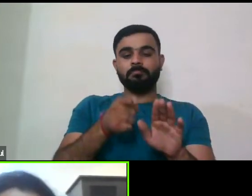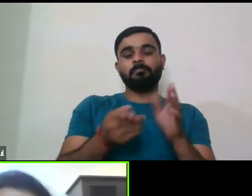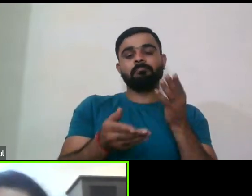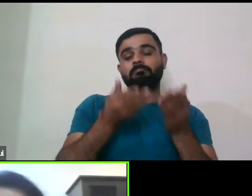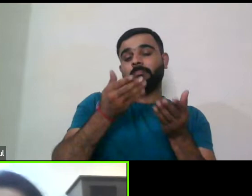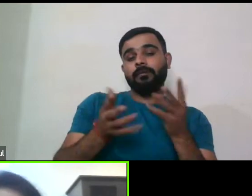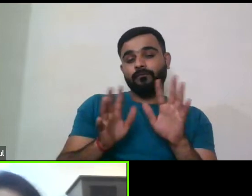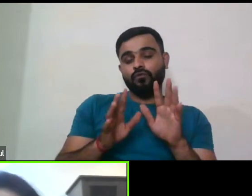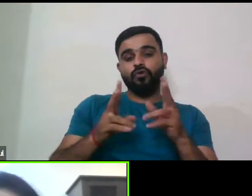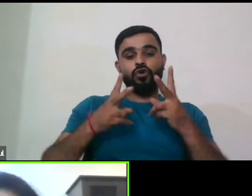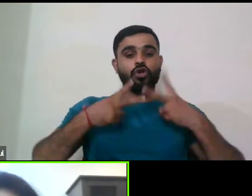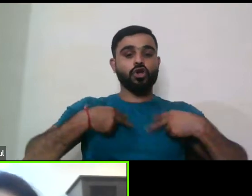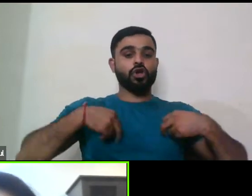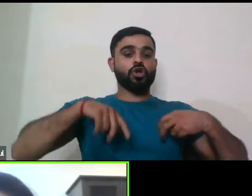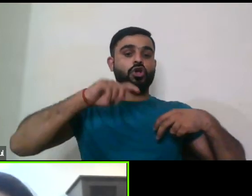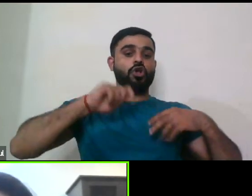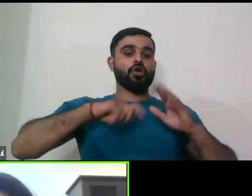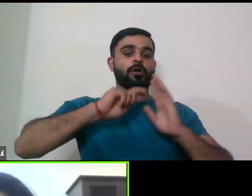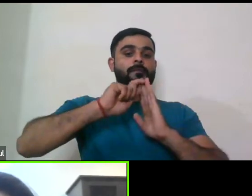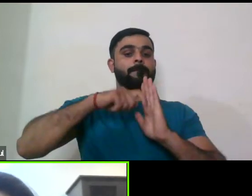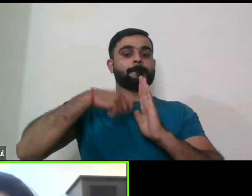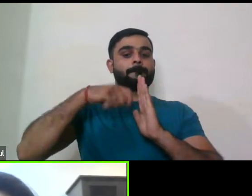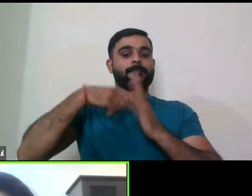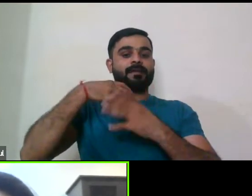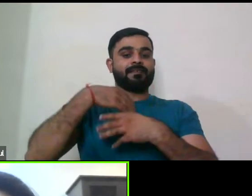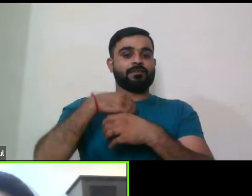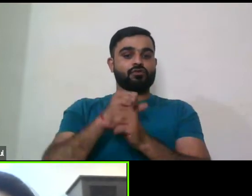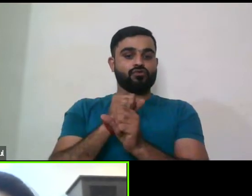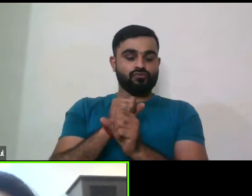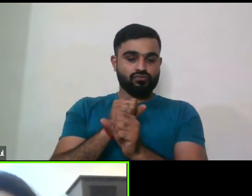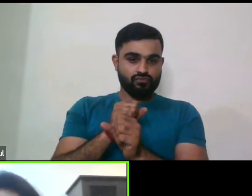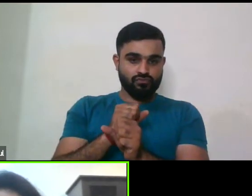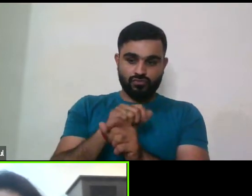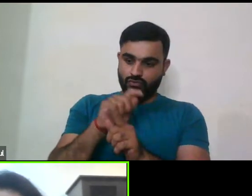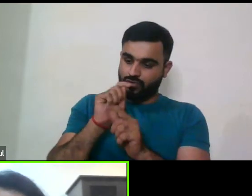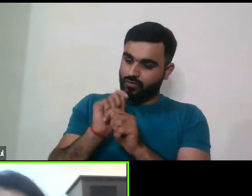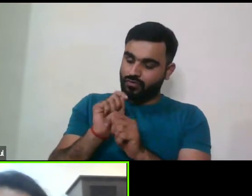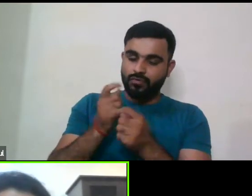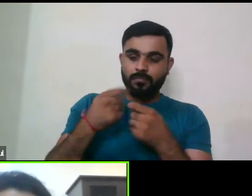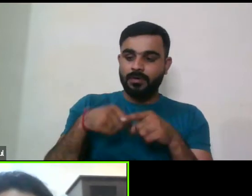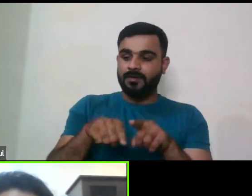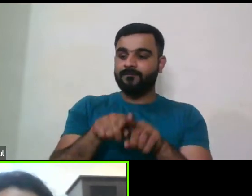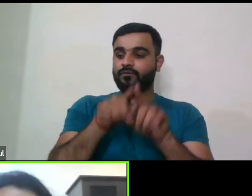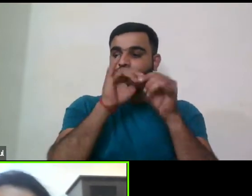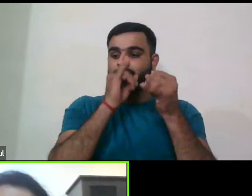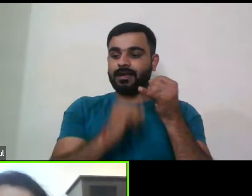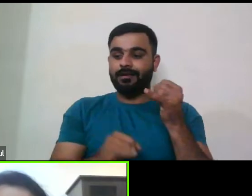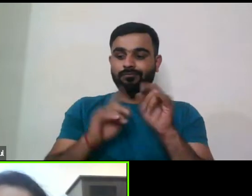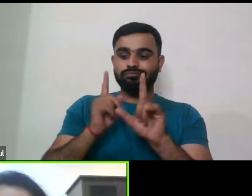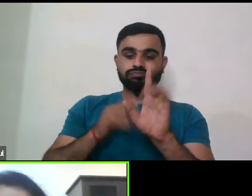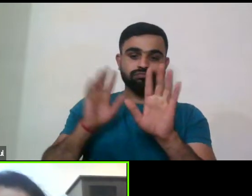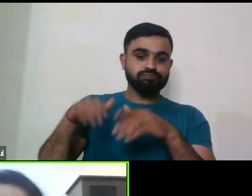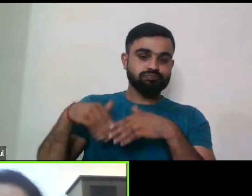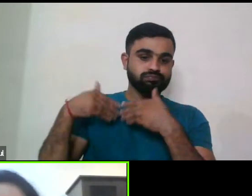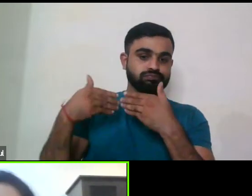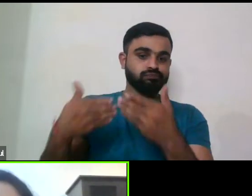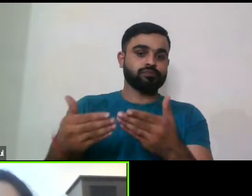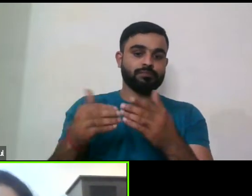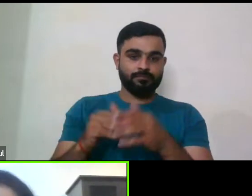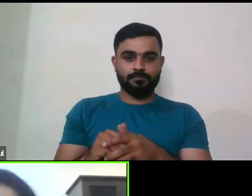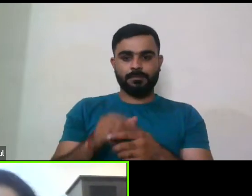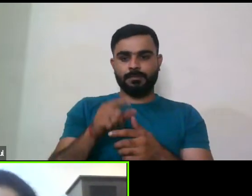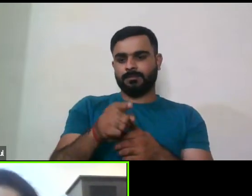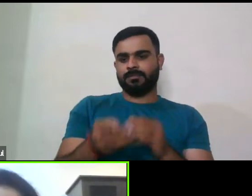the eCourts project, which has been in the work for the last decade and a bit, there